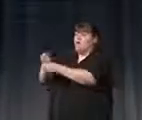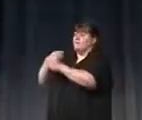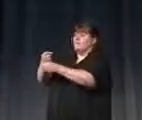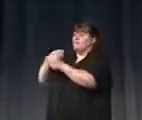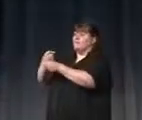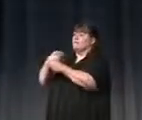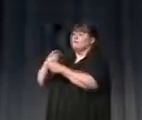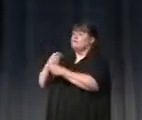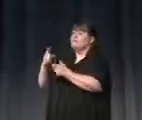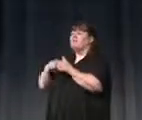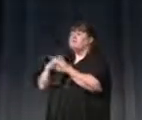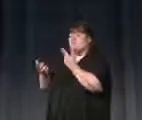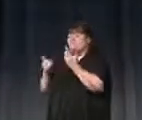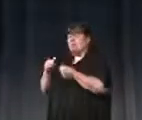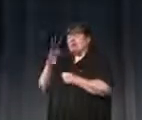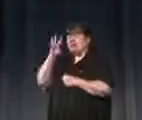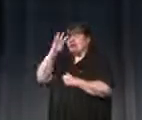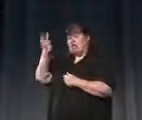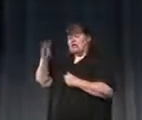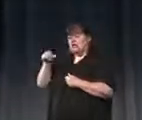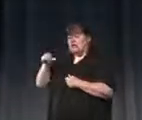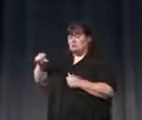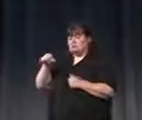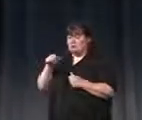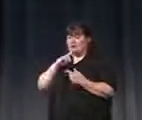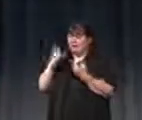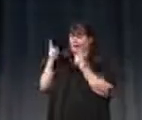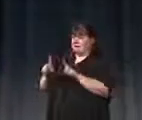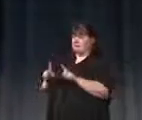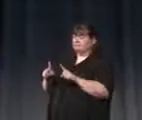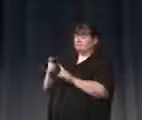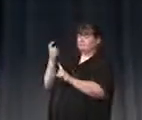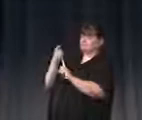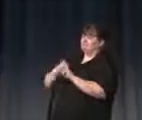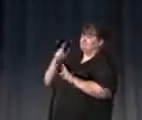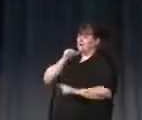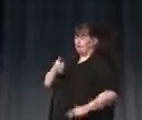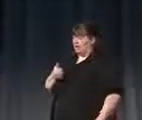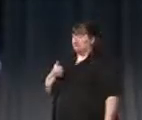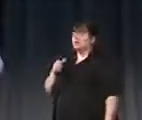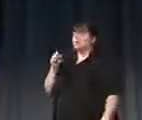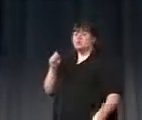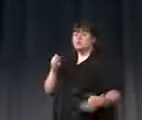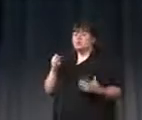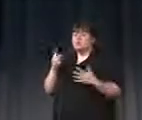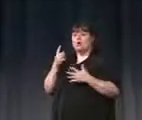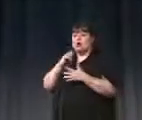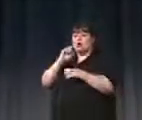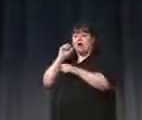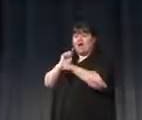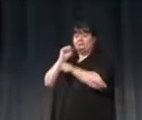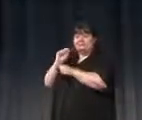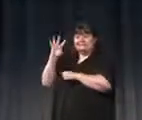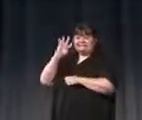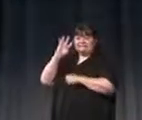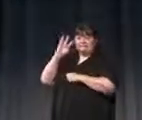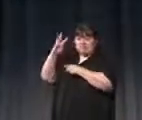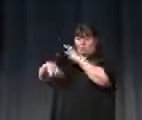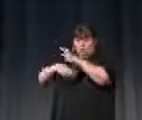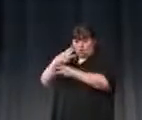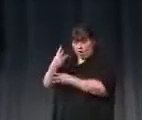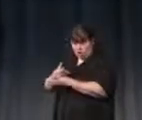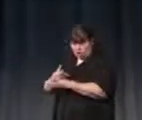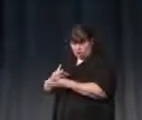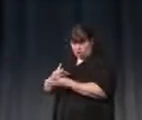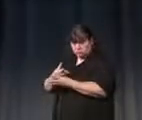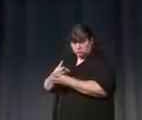something that sounded like a doorbell. Right? It wouldn't happen by chance. So what this tells us is that the actual sounds that occur in the real